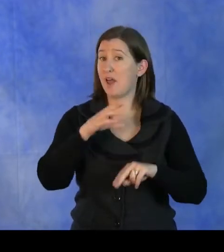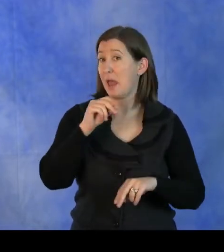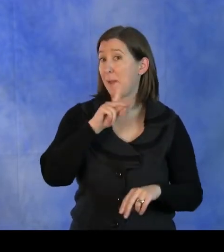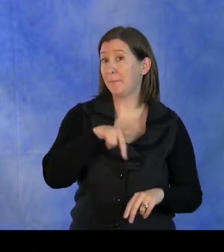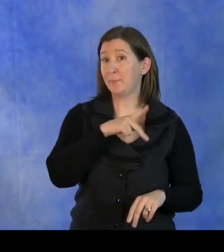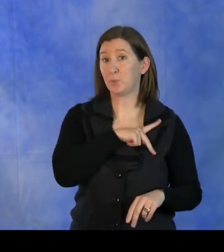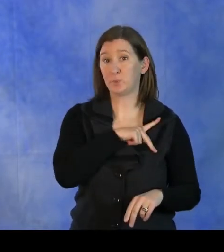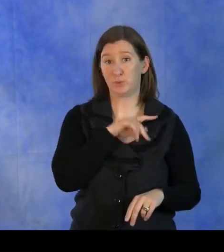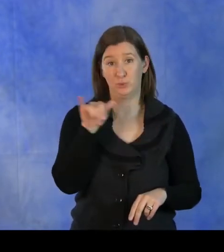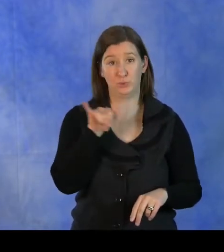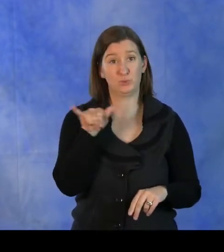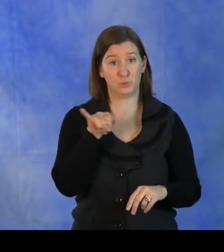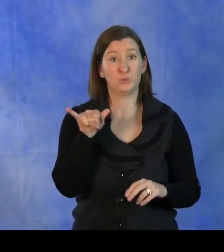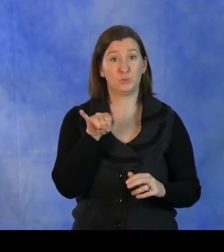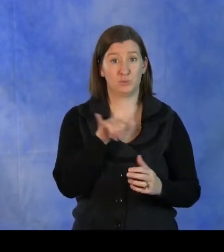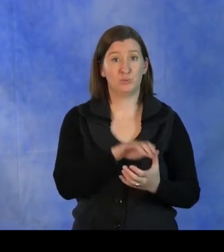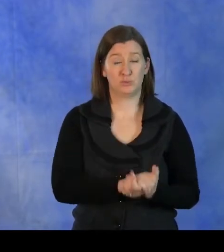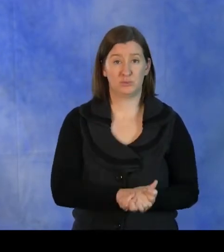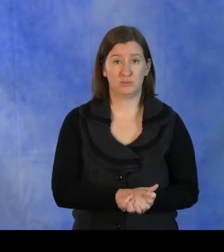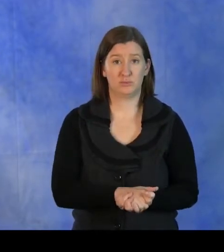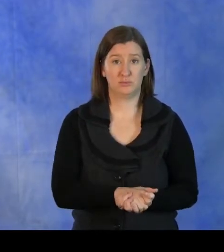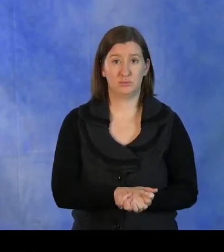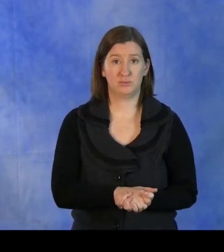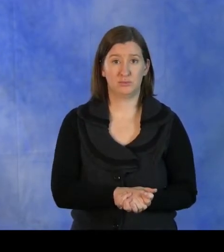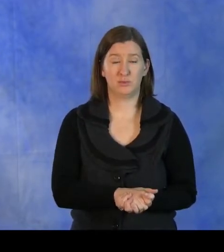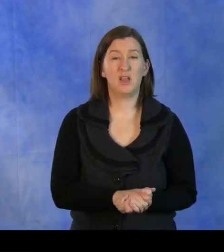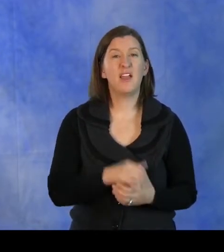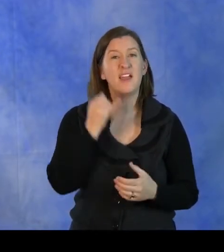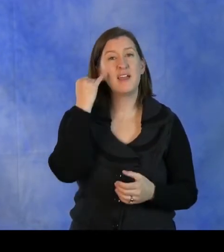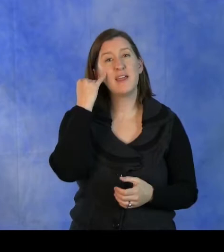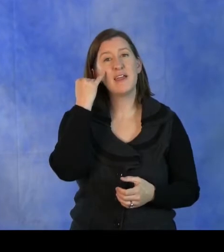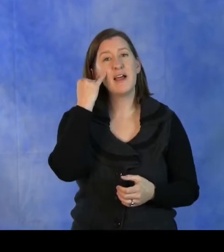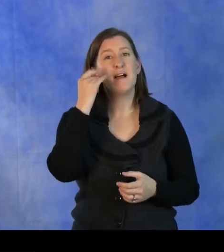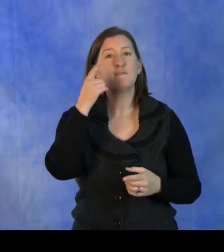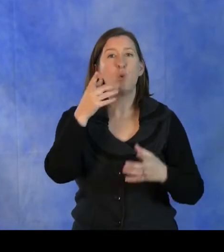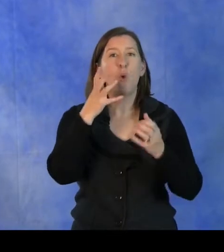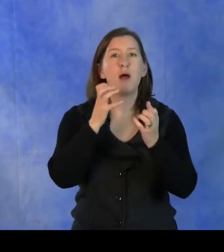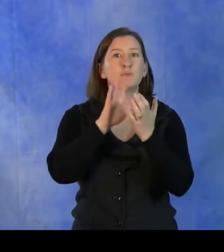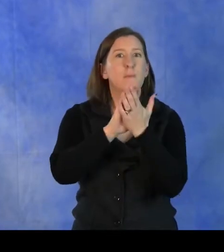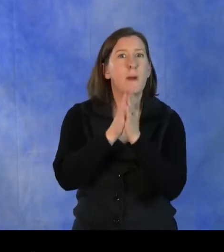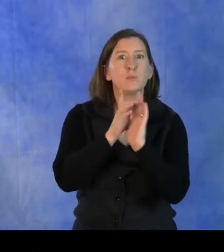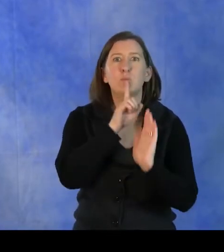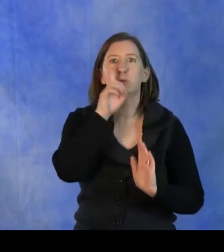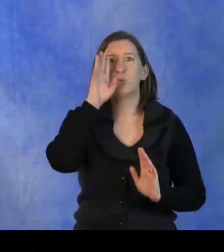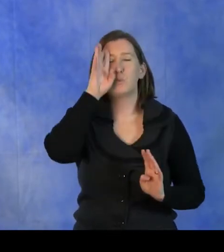You can make it fun and personal as well.